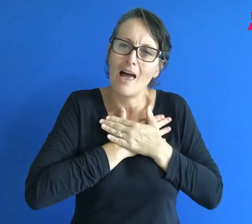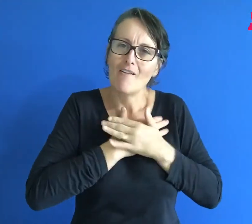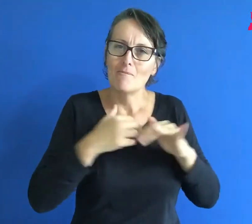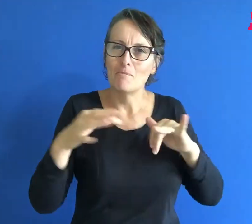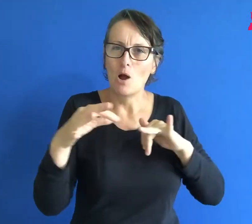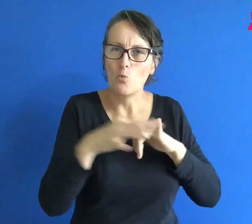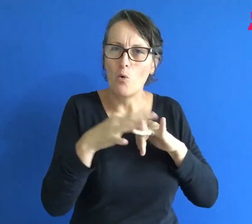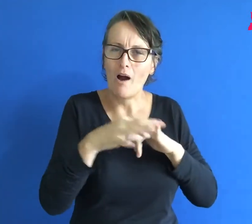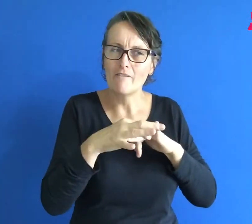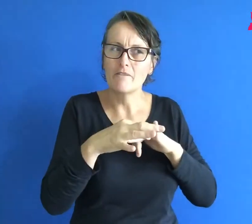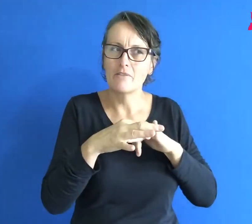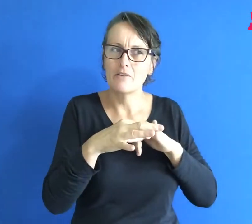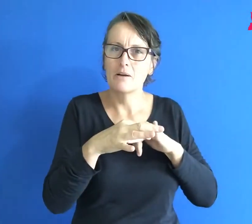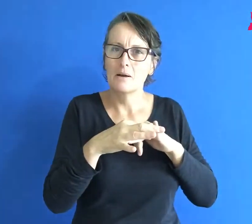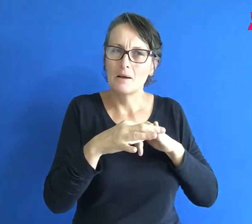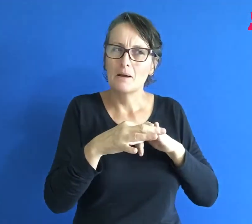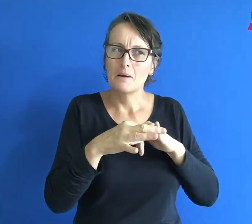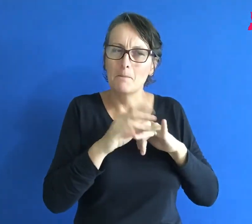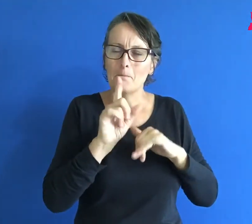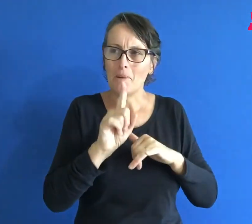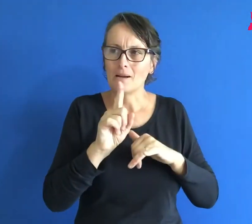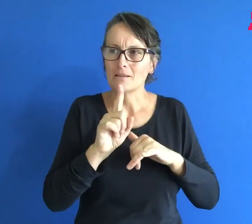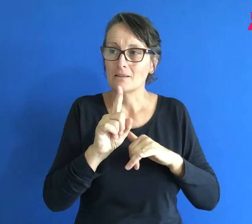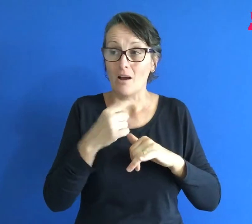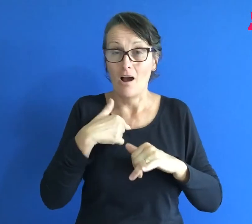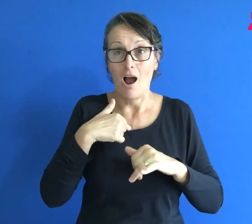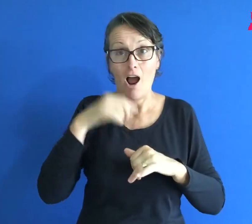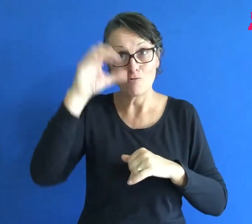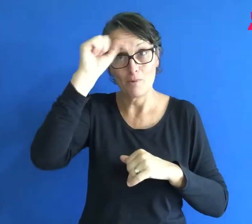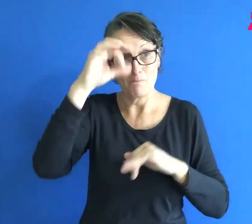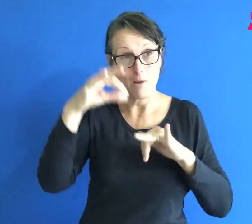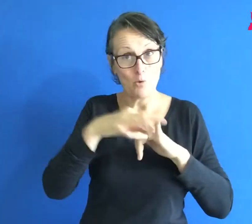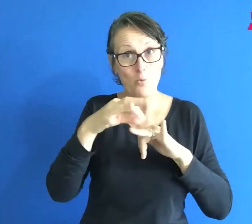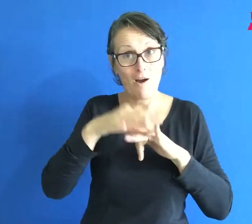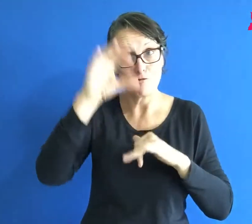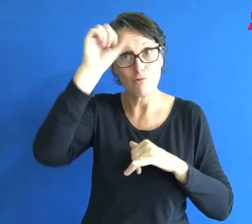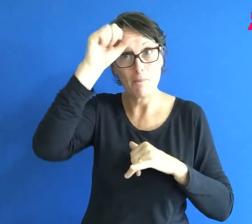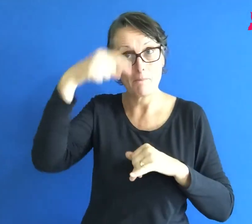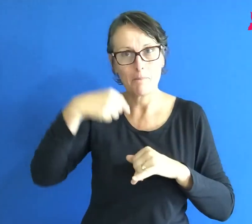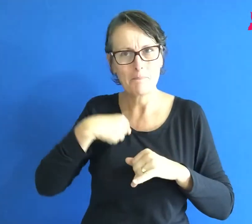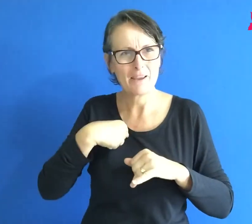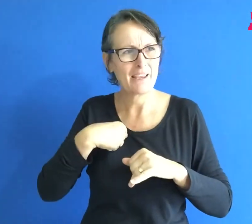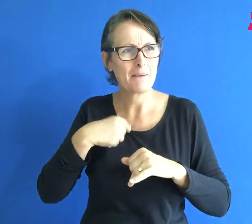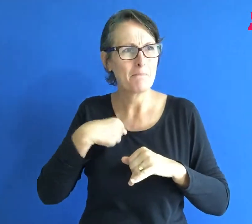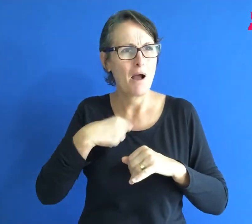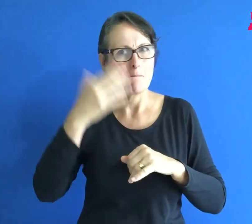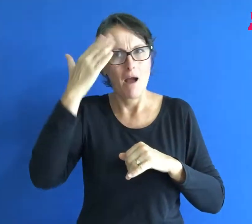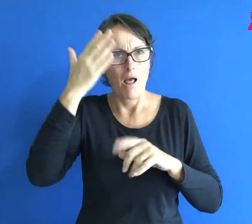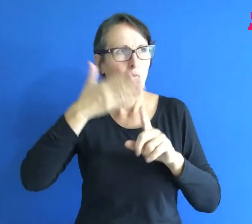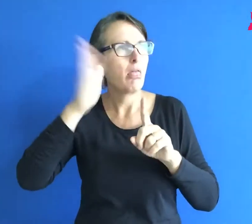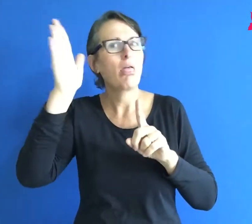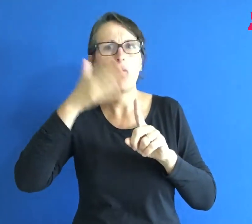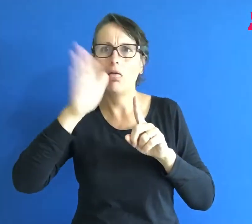feel it coming through. And she can remember how I was. I was not focused. I was away with the fairies. I was disconnected. I